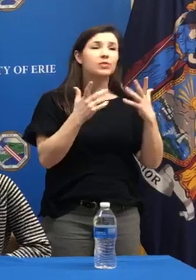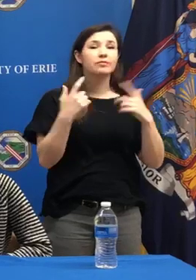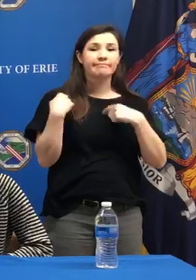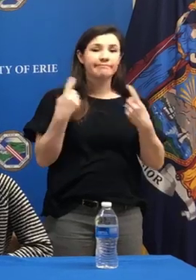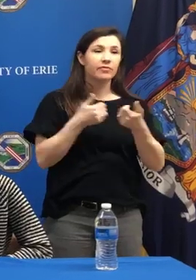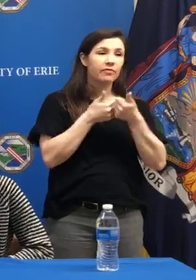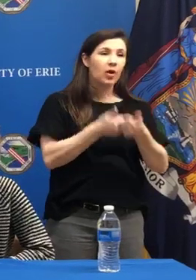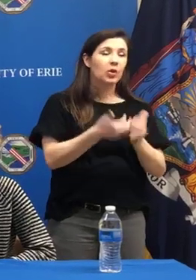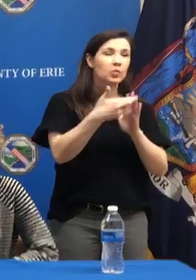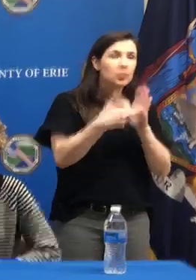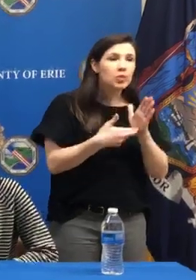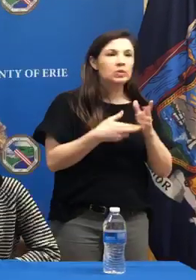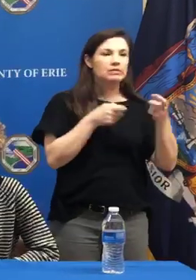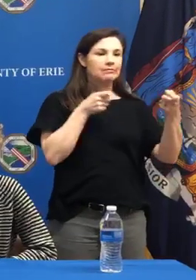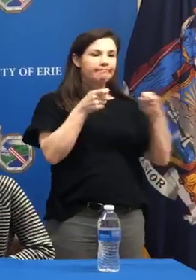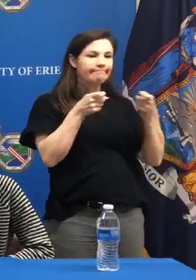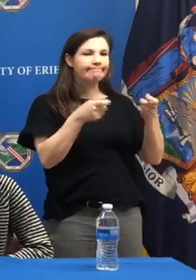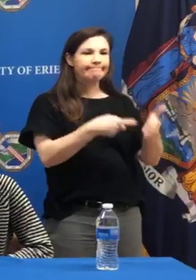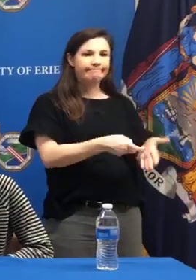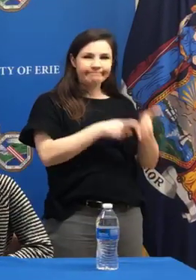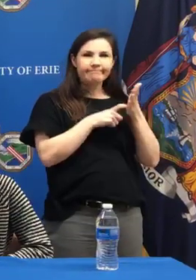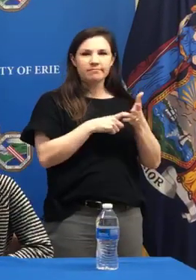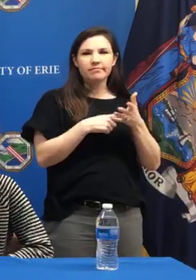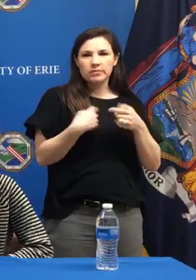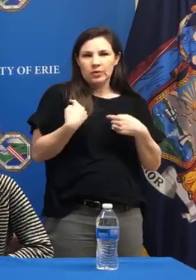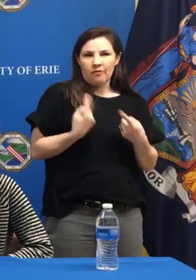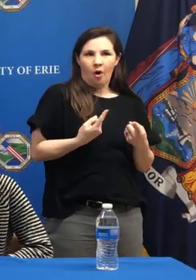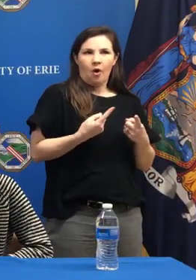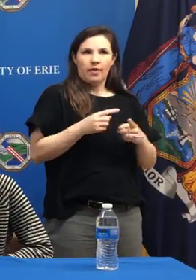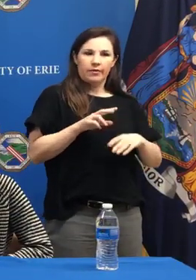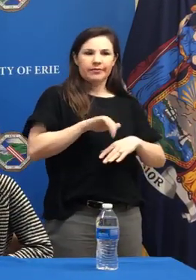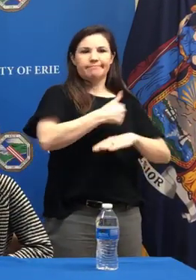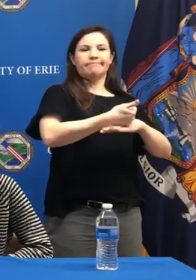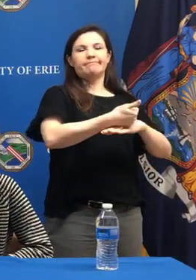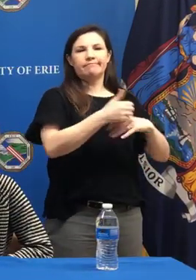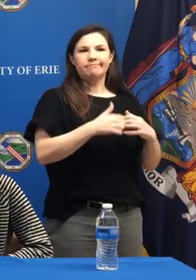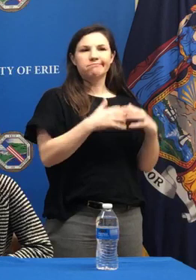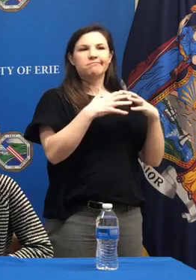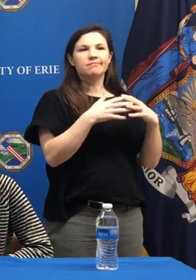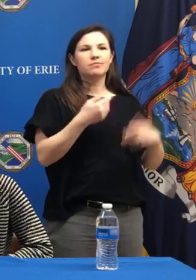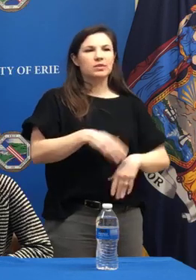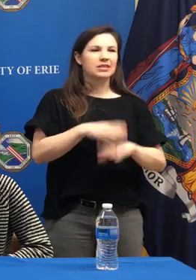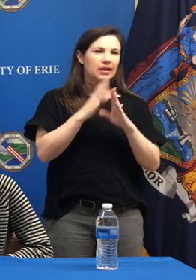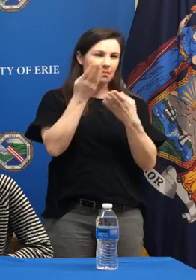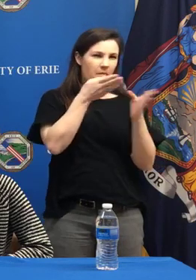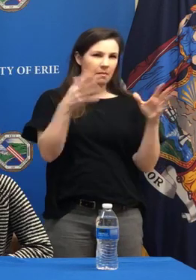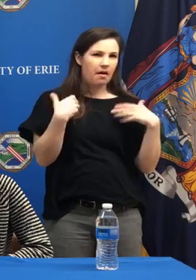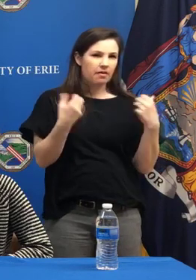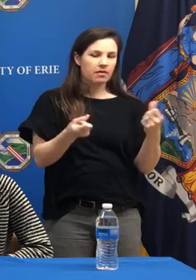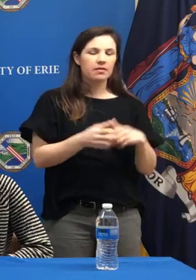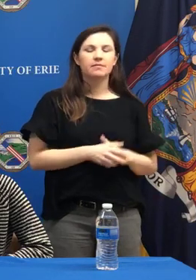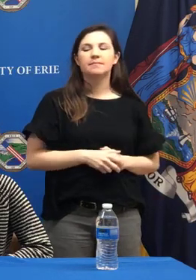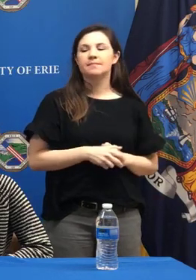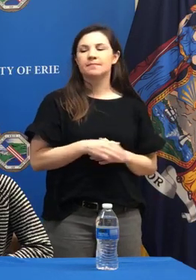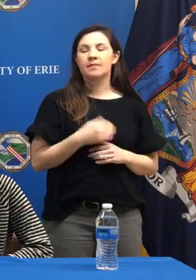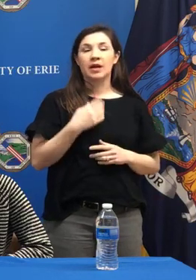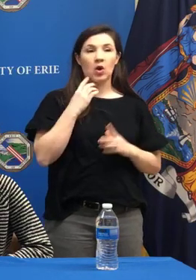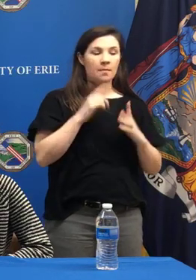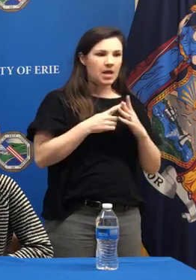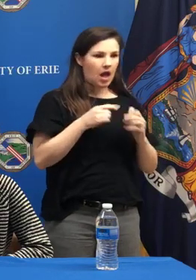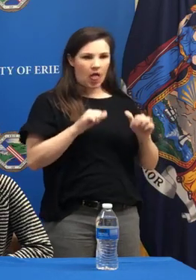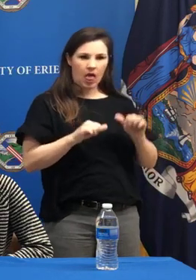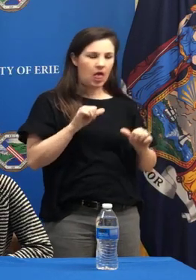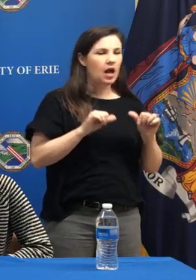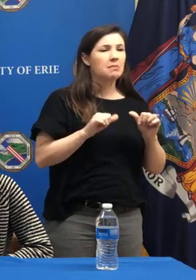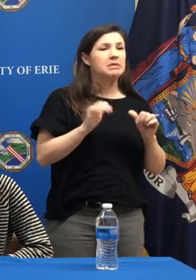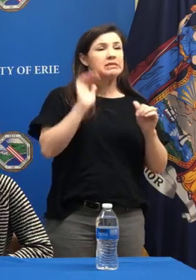and regulations that exist to ensure that we're protecting the public's health. There was a lot of trepidation at first, but it seems like most people